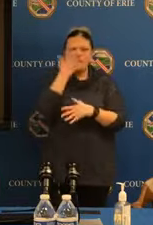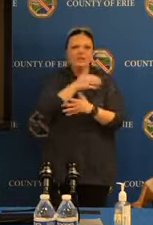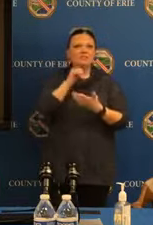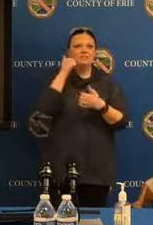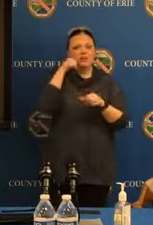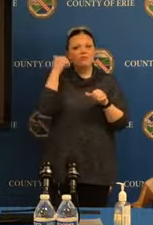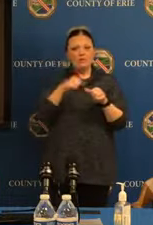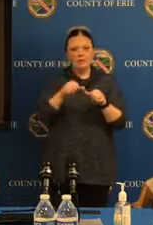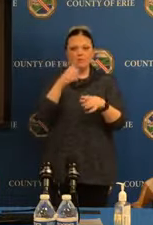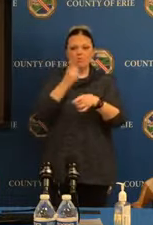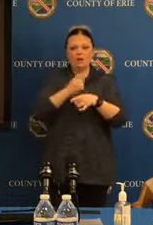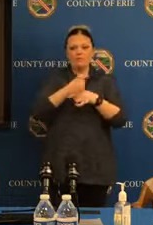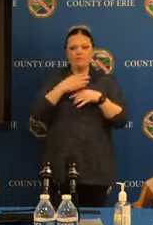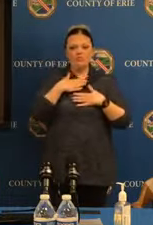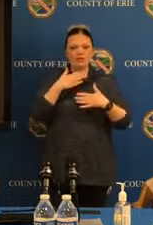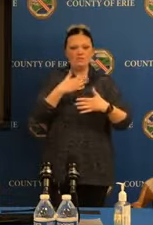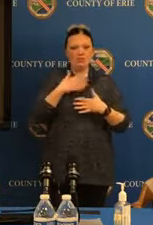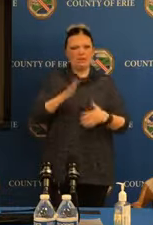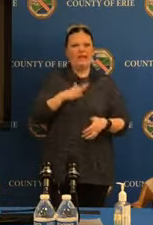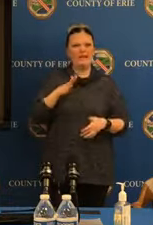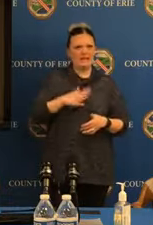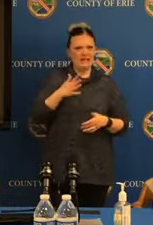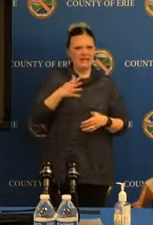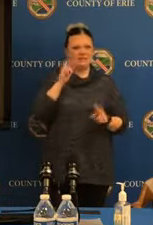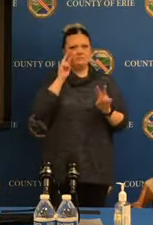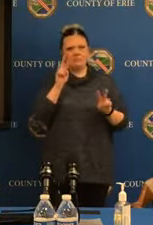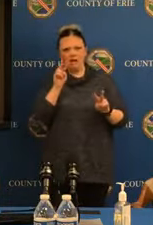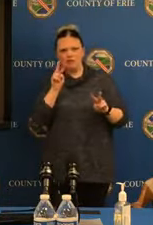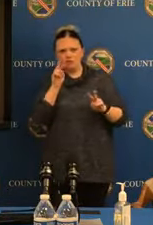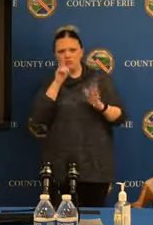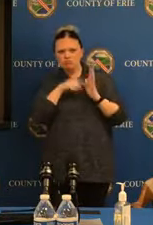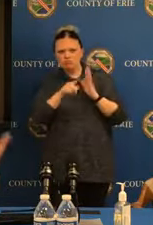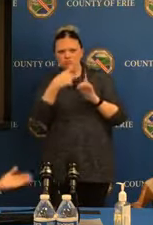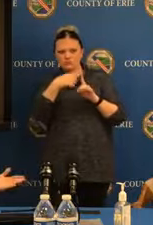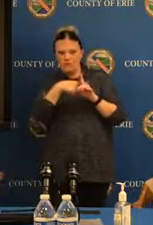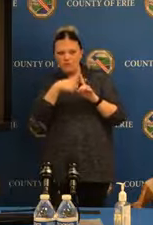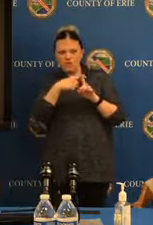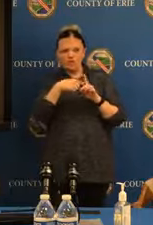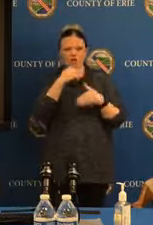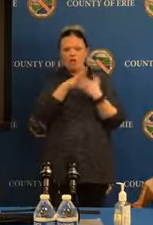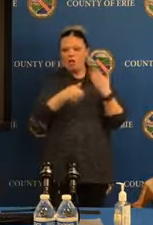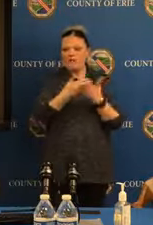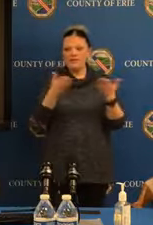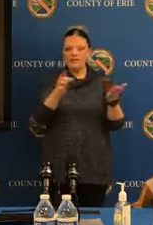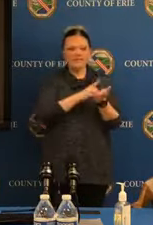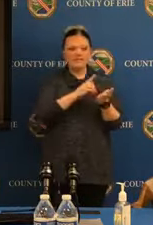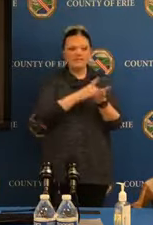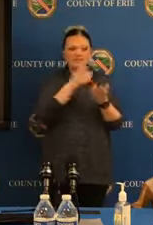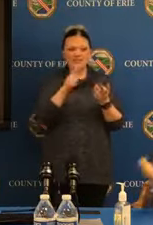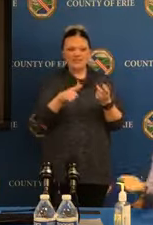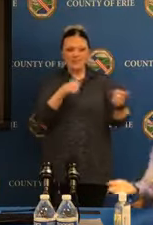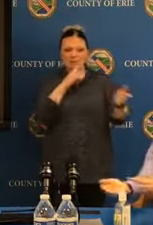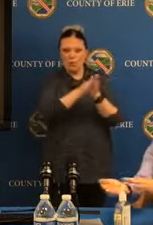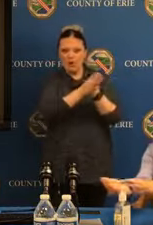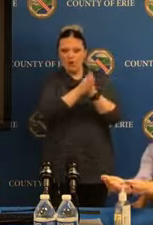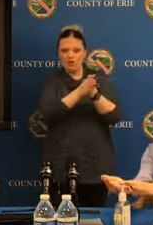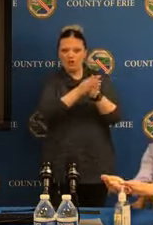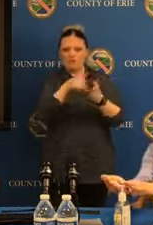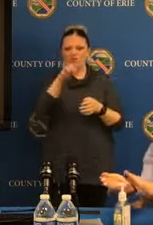remembering proper respiratory etiquette, by monitoring your temperature daily, by doing all of the things. Dr. Gale, who